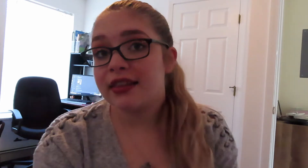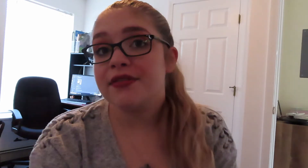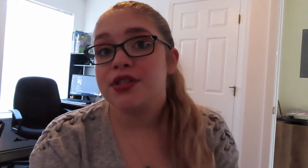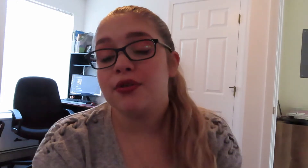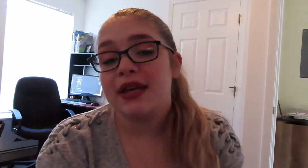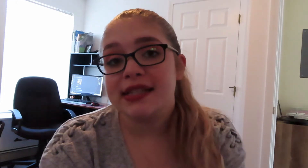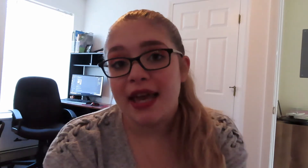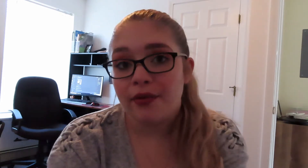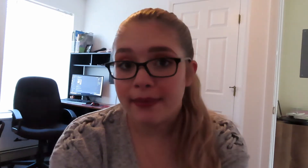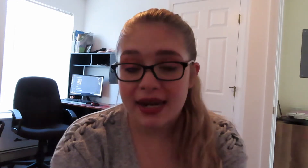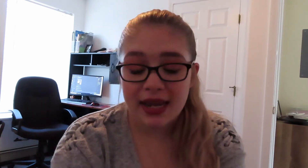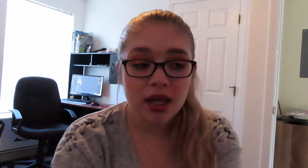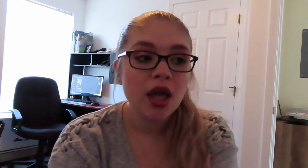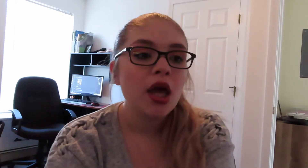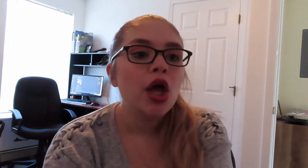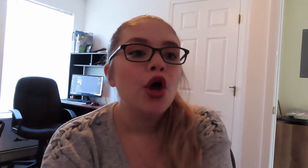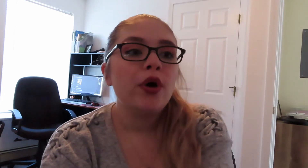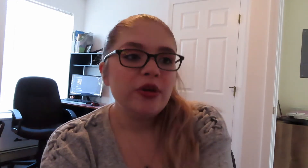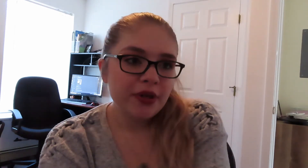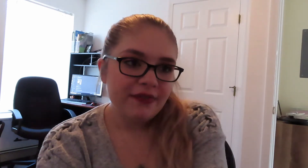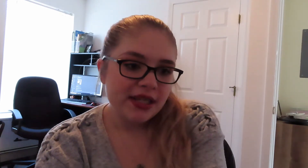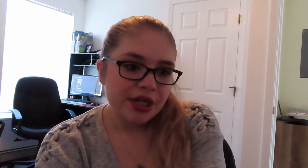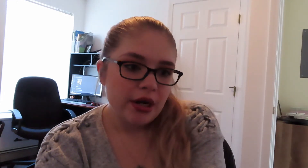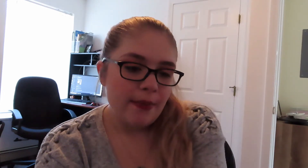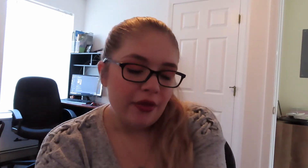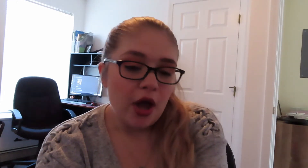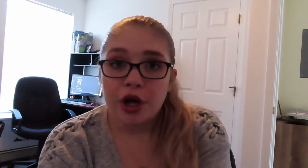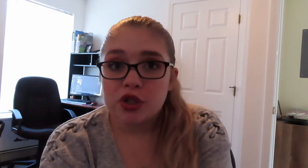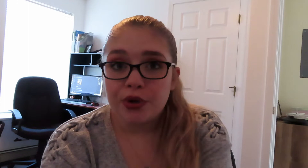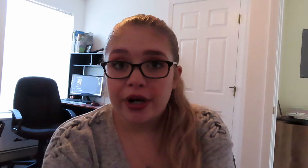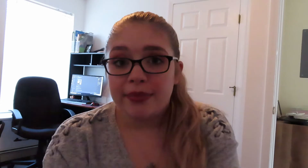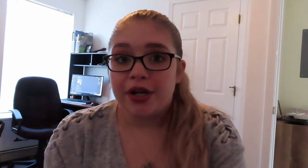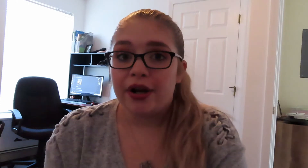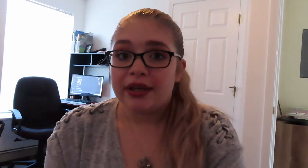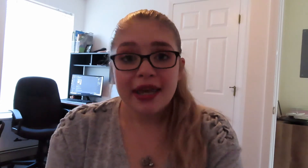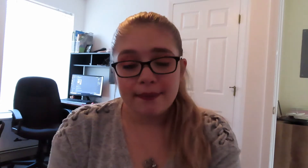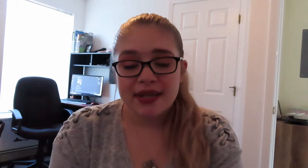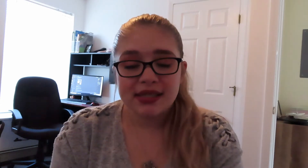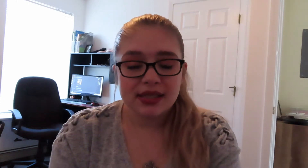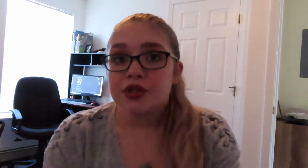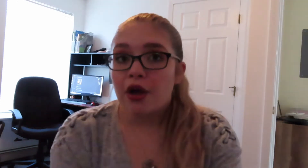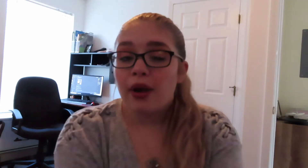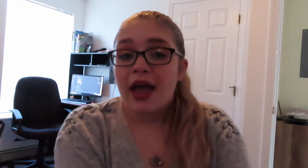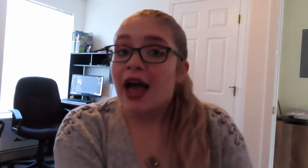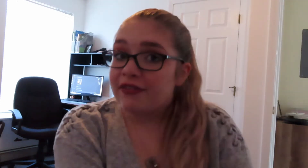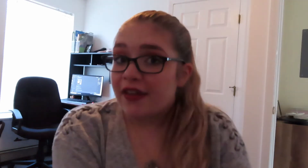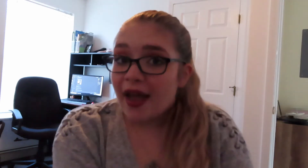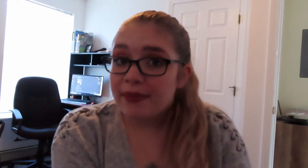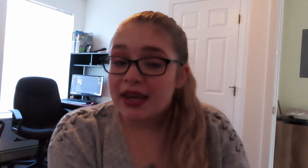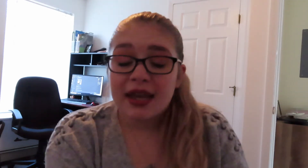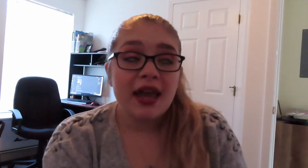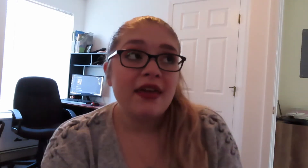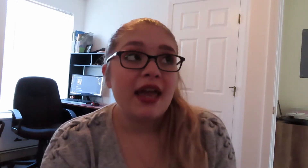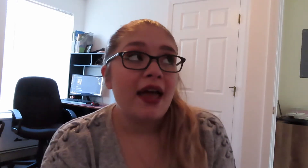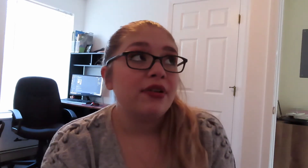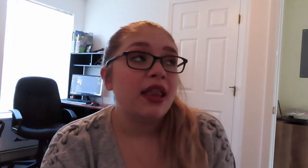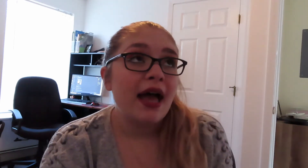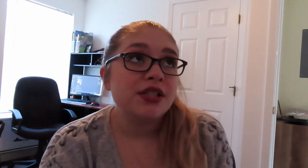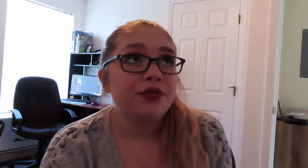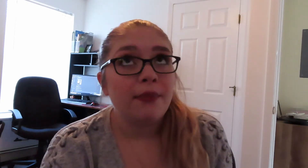leave soon because i have a meeting with a professor about the honors program here on campus so i've got that meeting and then i have class from